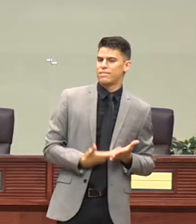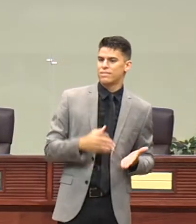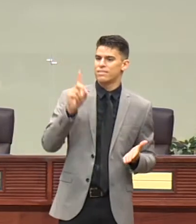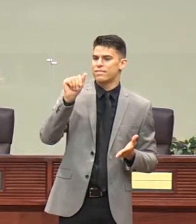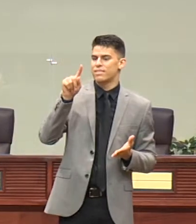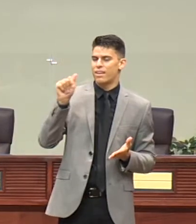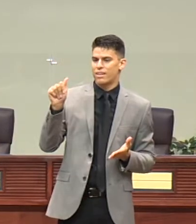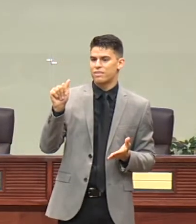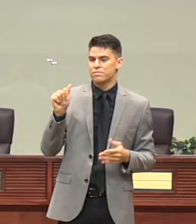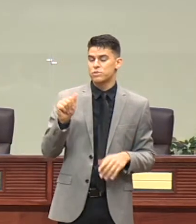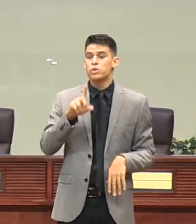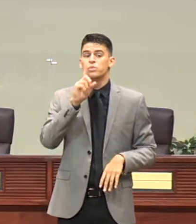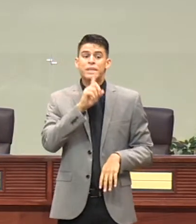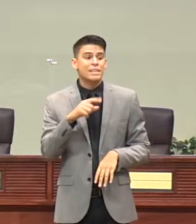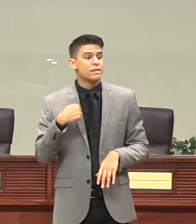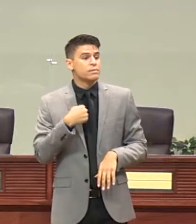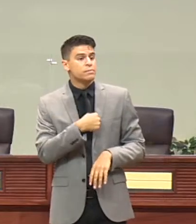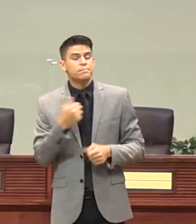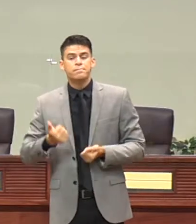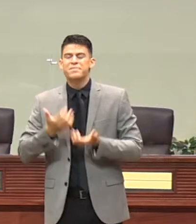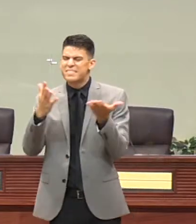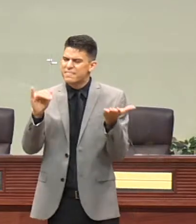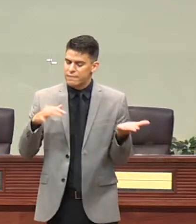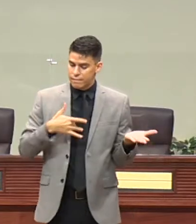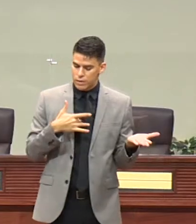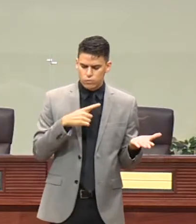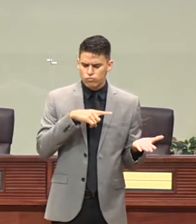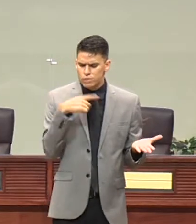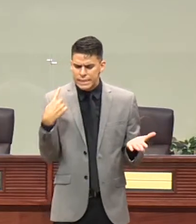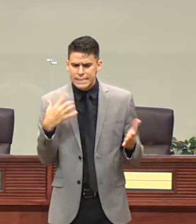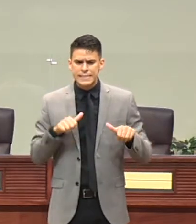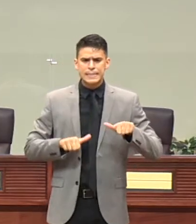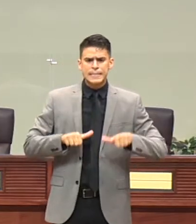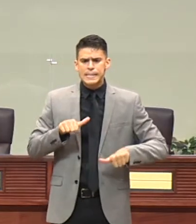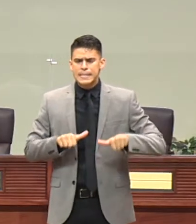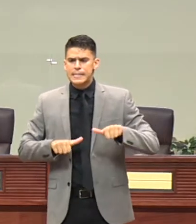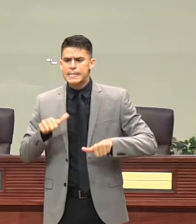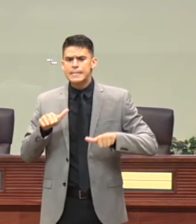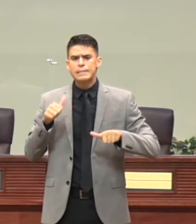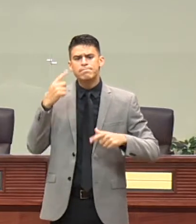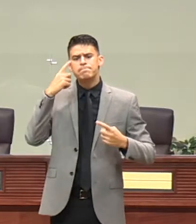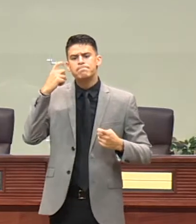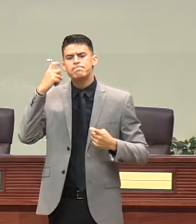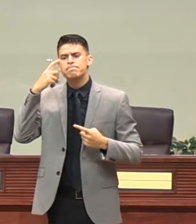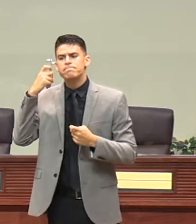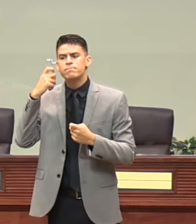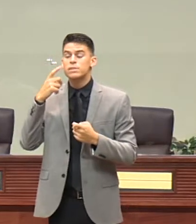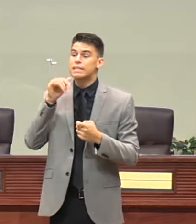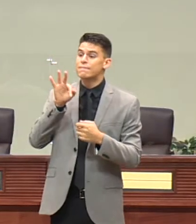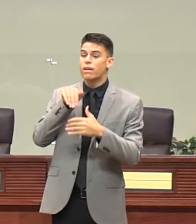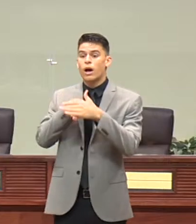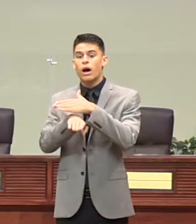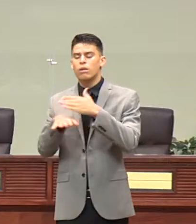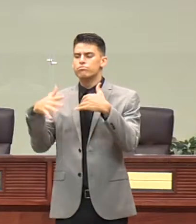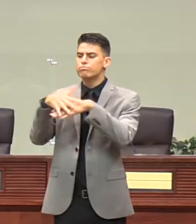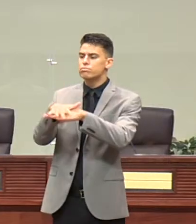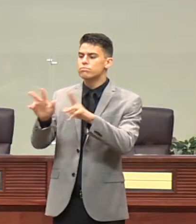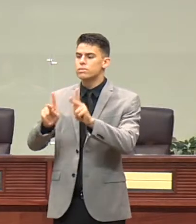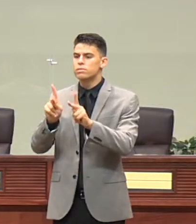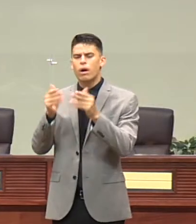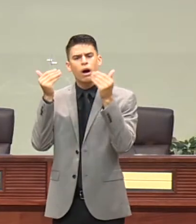you feel at risk, if you are going into crowded environment, even if you are vaccinated, you should consider wearing a